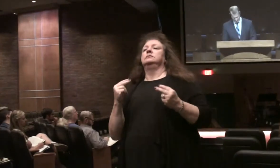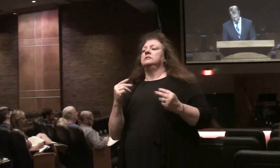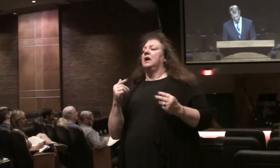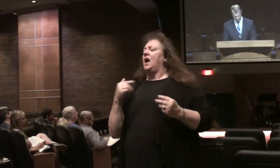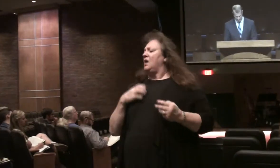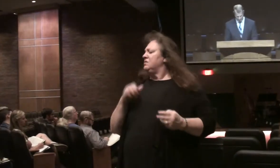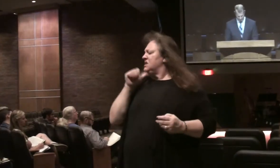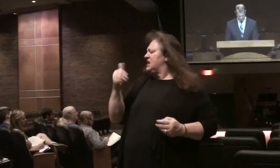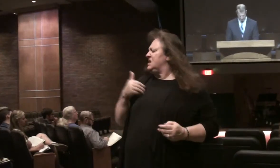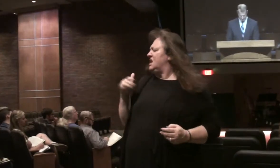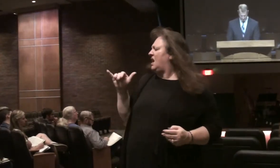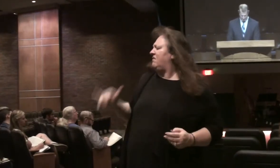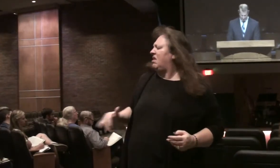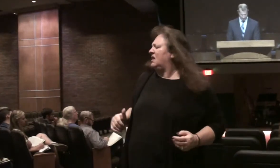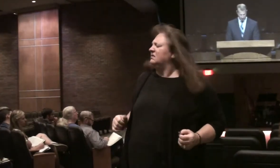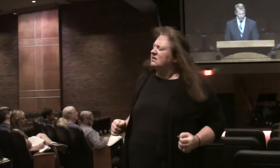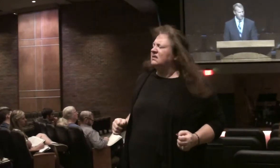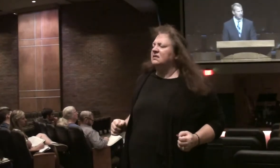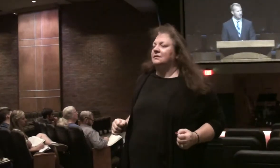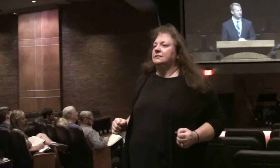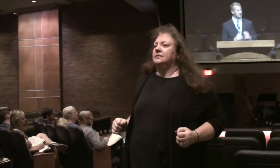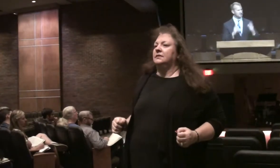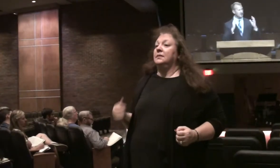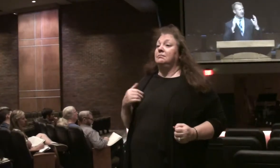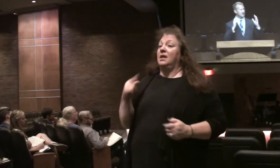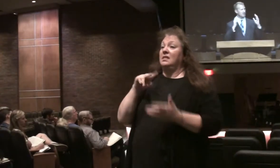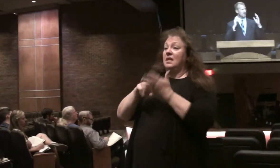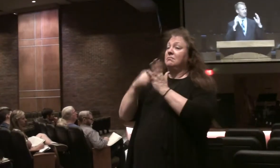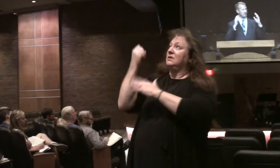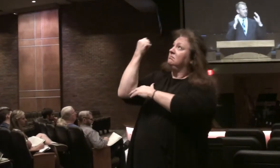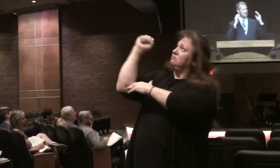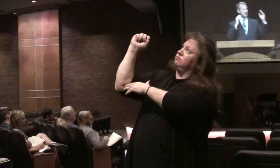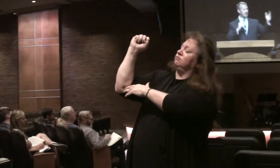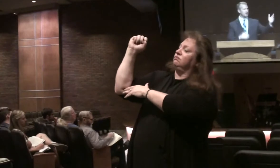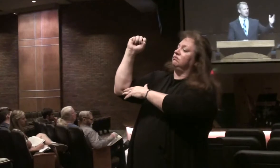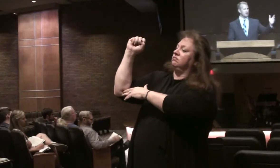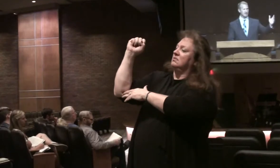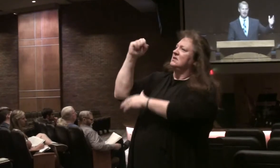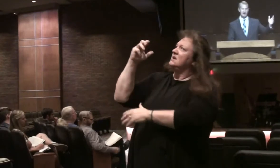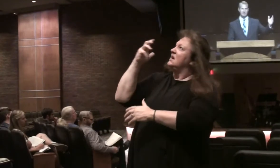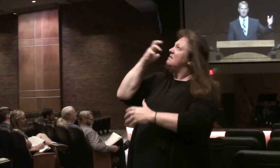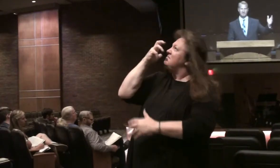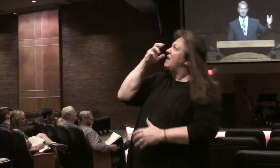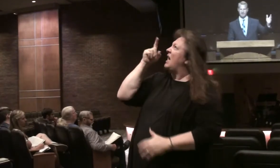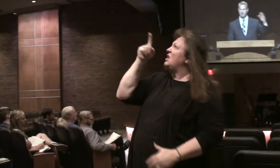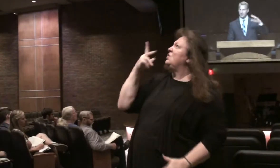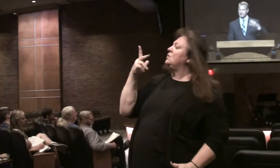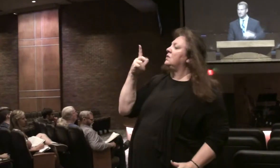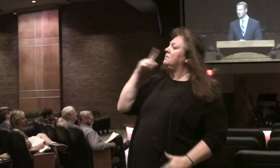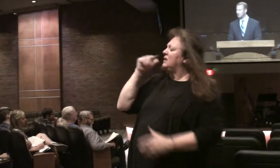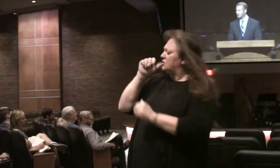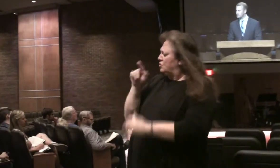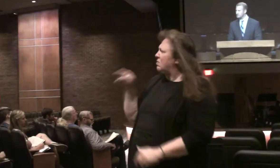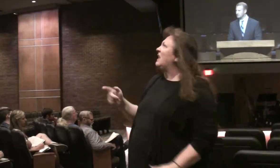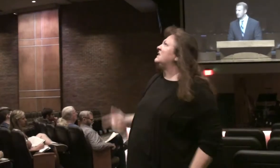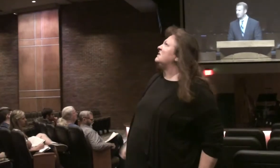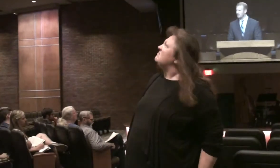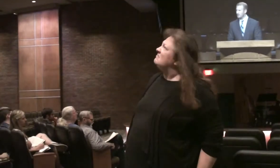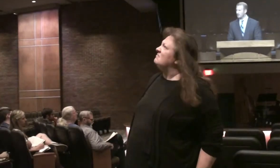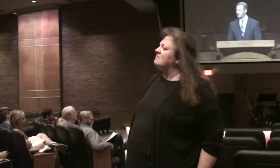didn't have that. It's also rebellious against God, you know. It's being angry at God for Him blessing someone